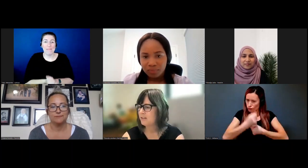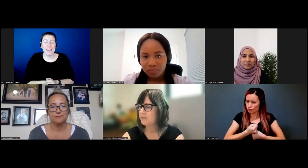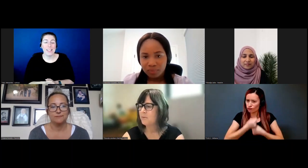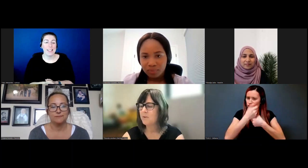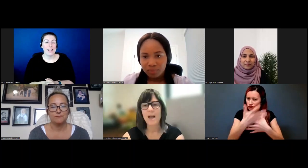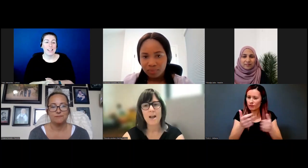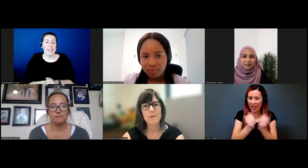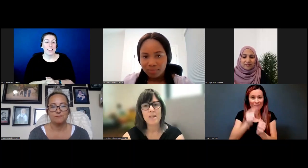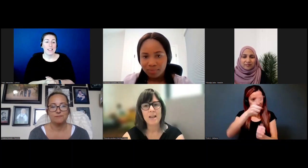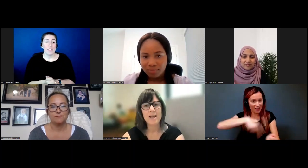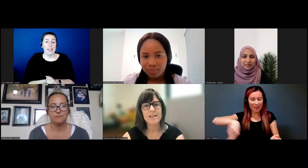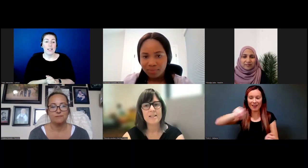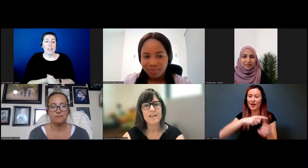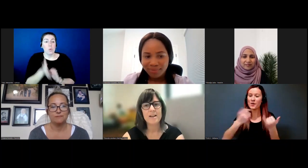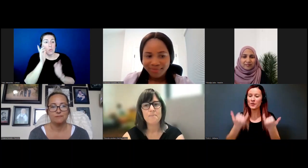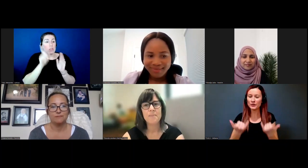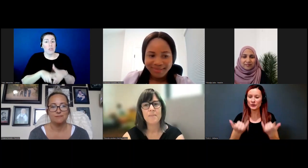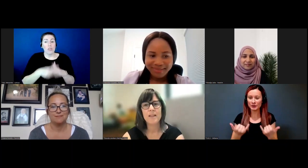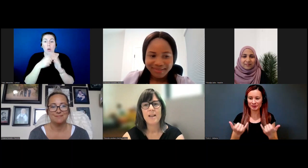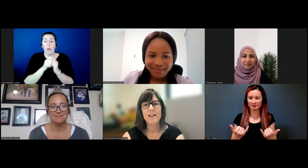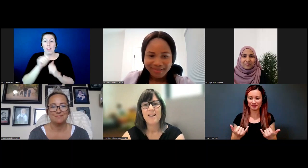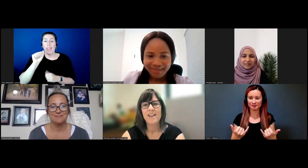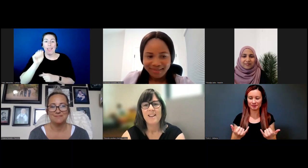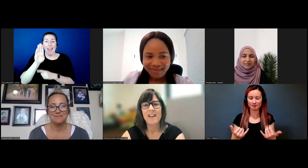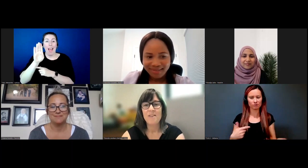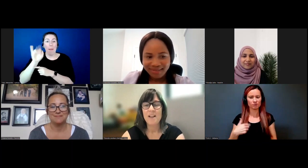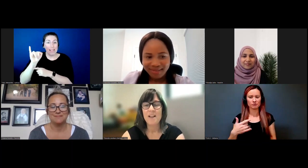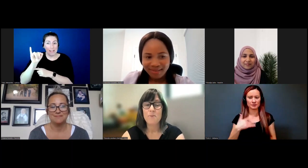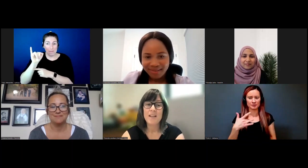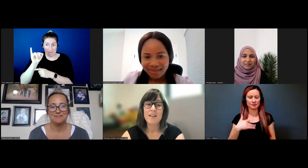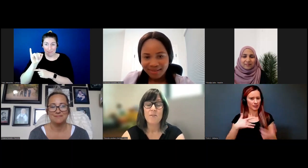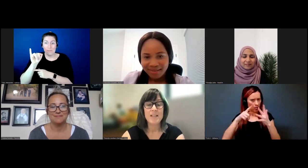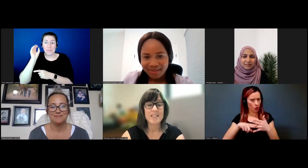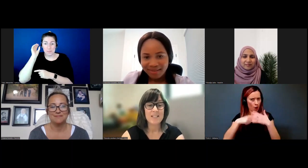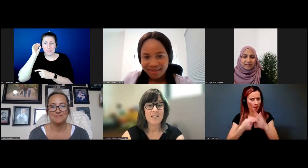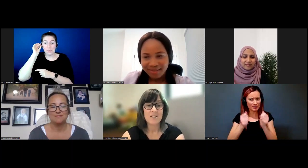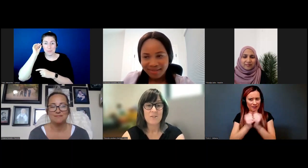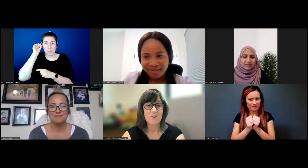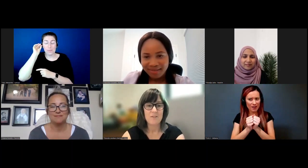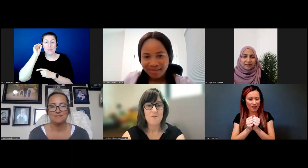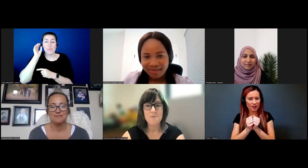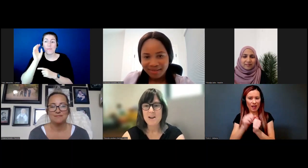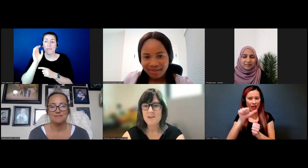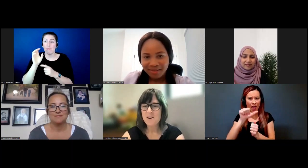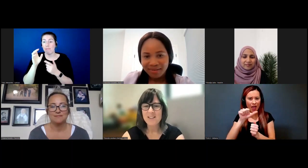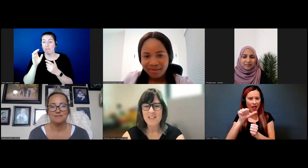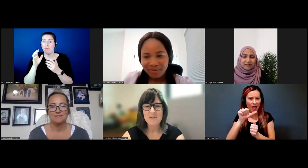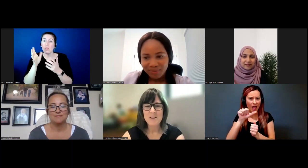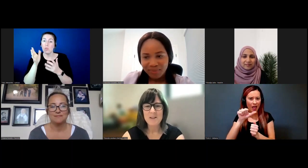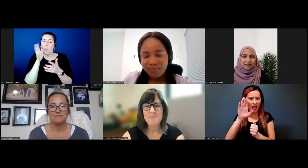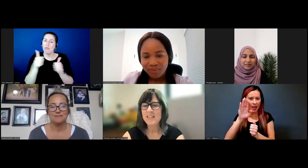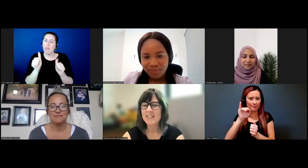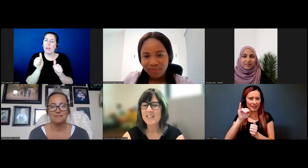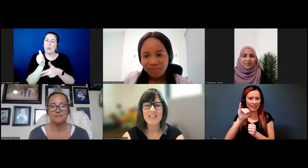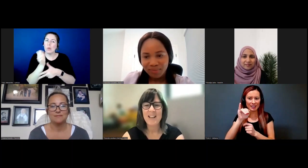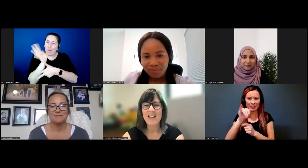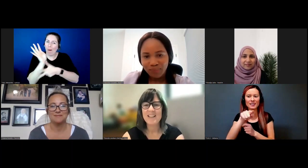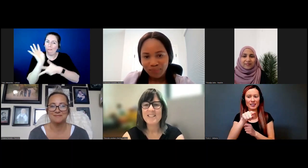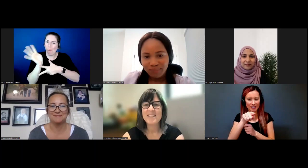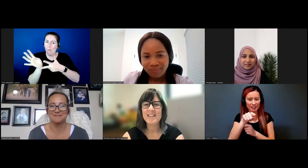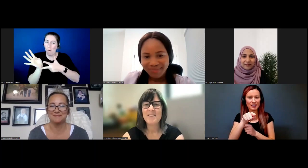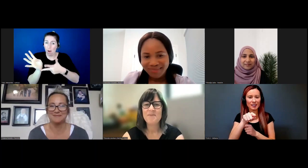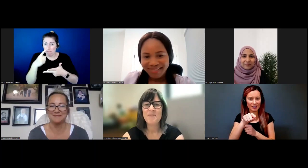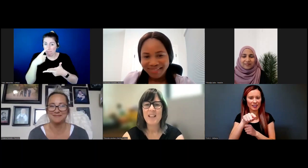we are starting with Abby, and yeah, everybody, if you can stick to sort of the 4-minute mark, that would be